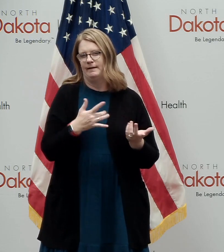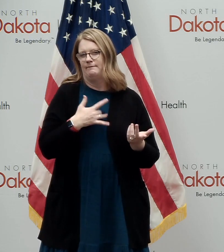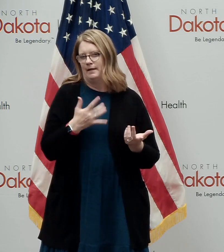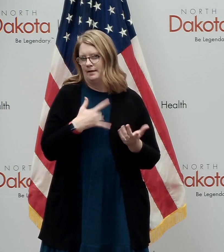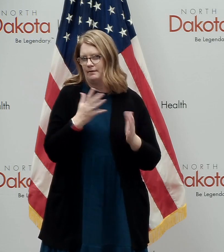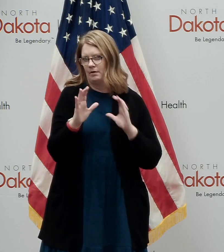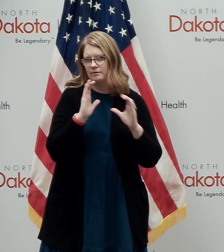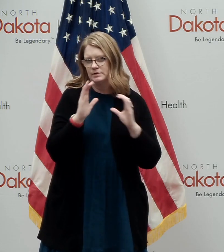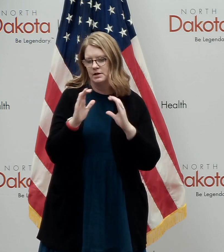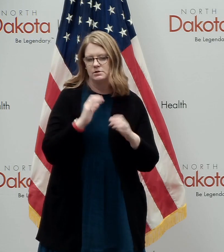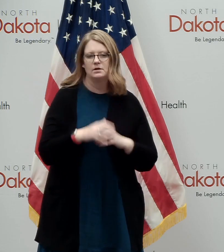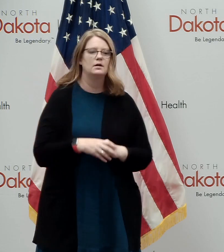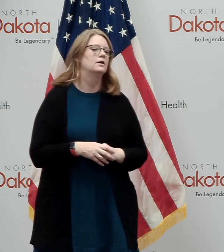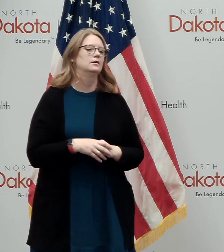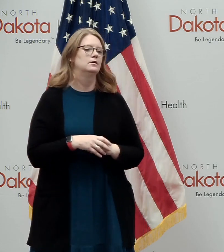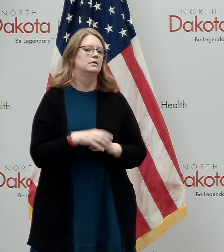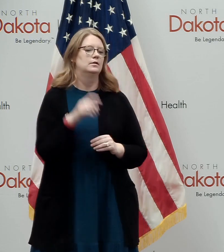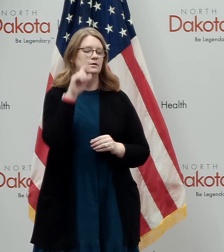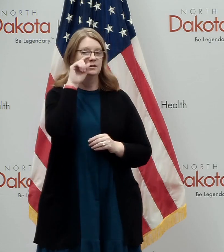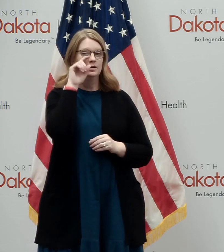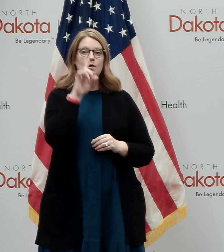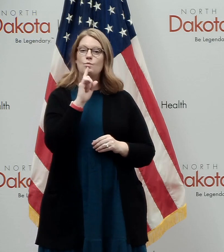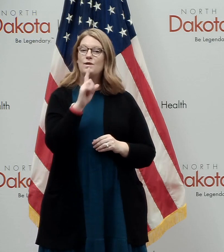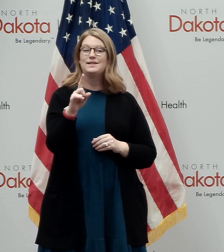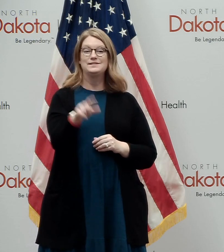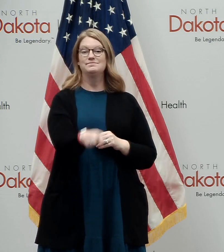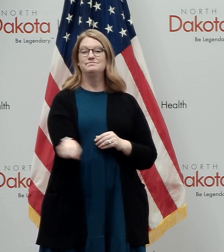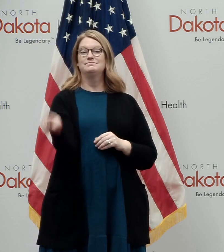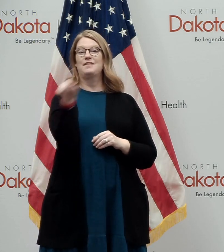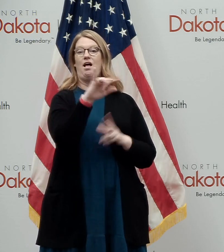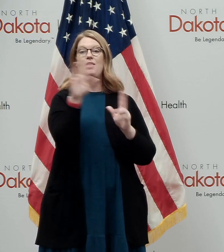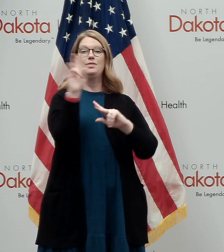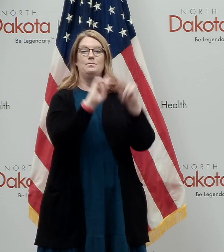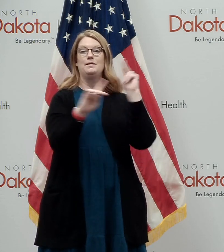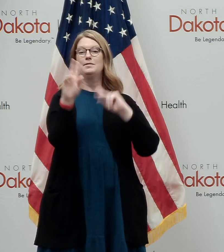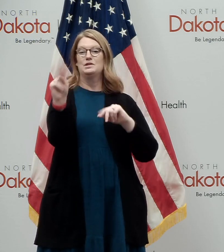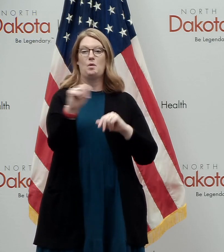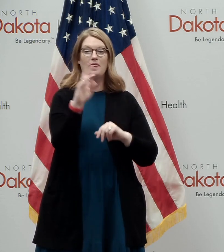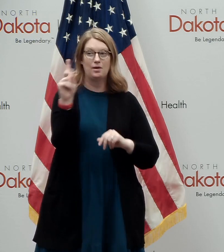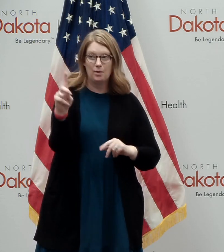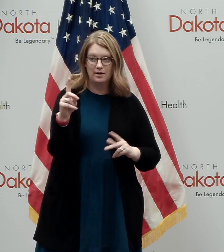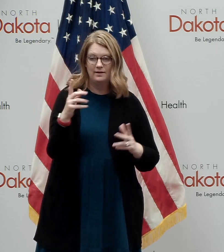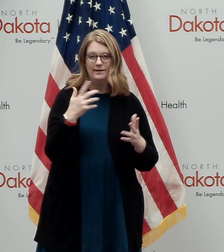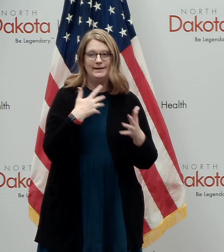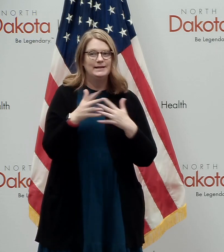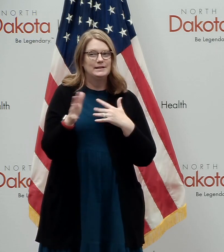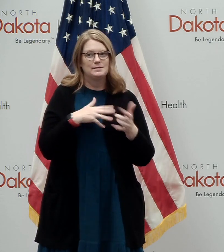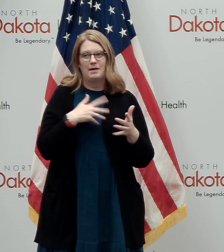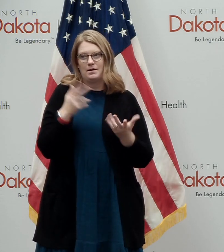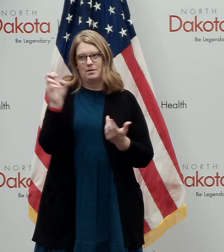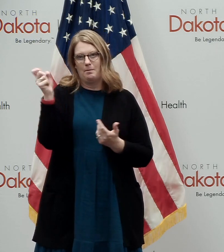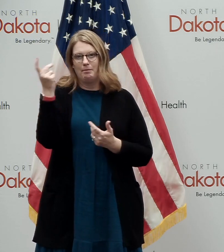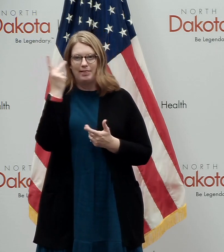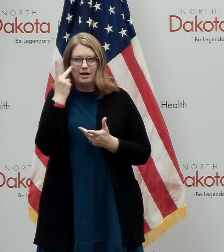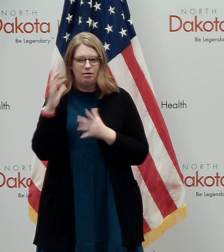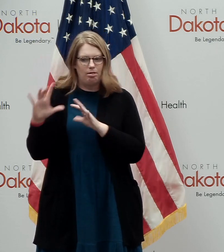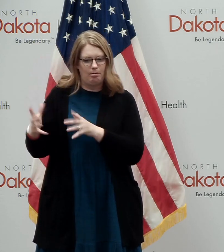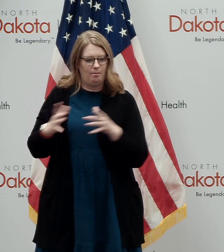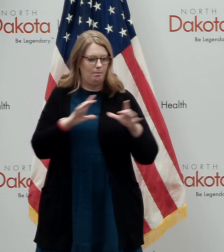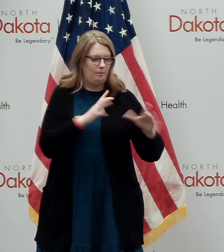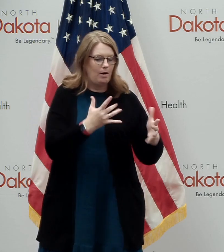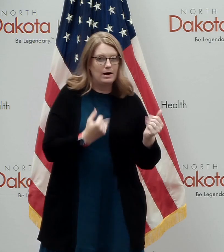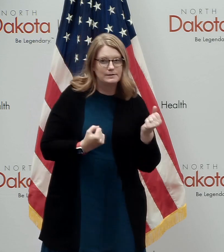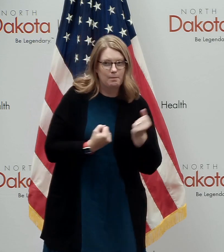I just call out to all North Dakotans, regardless of any political party affiliation